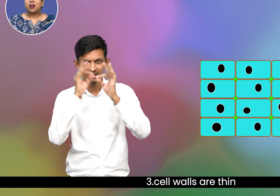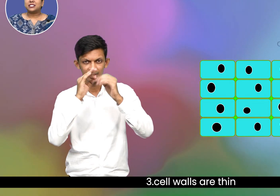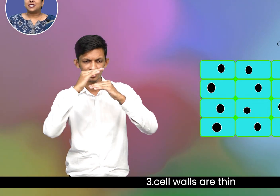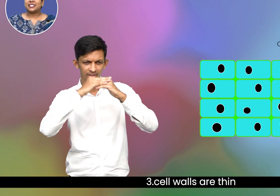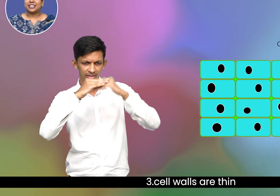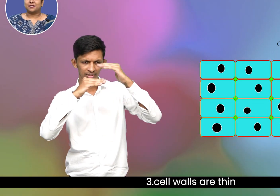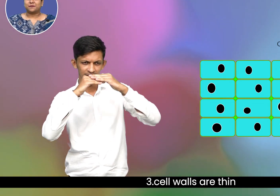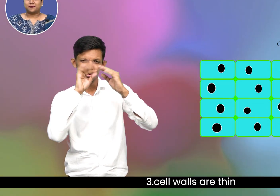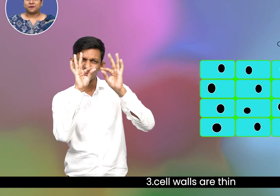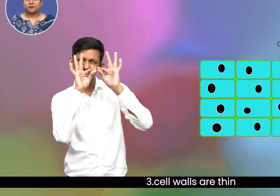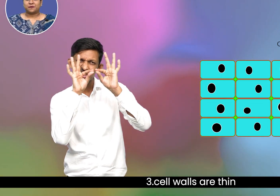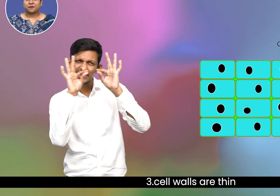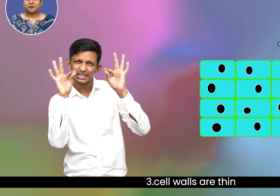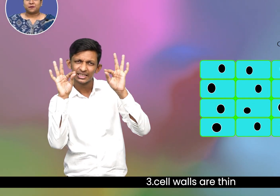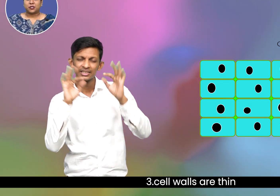Cell walls are thin.